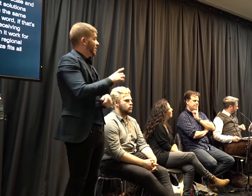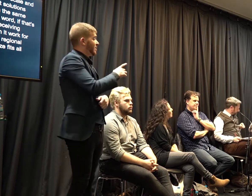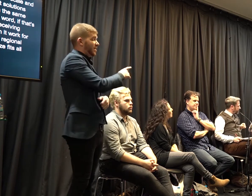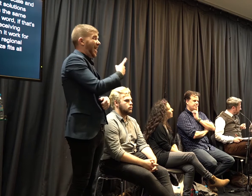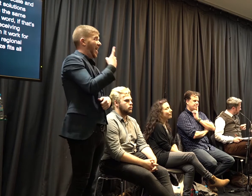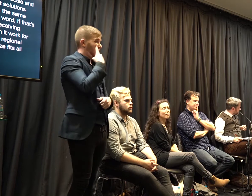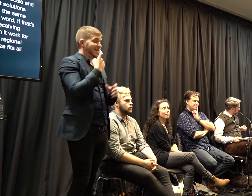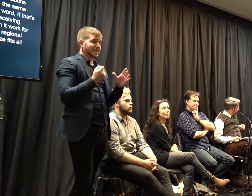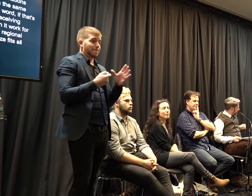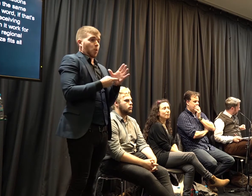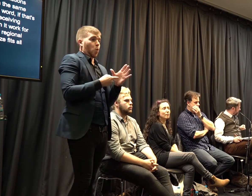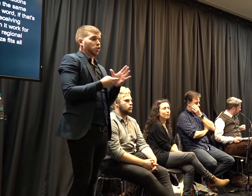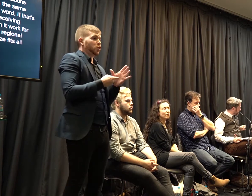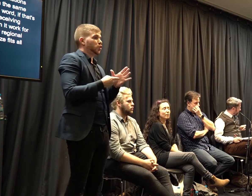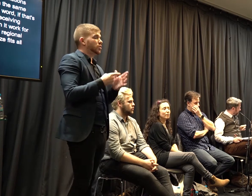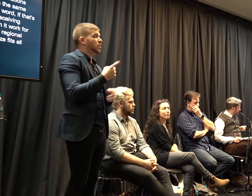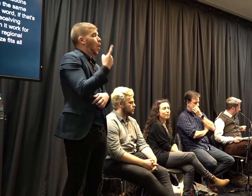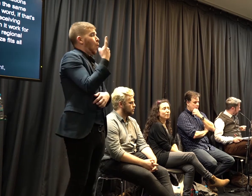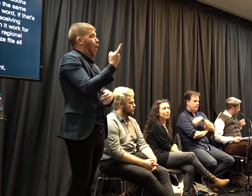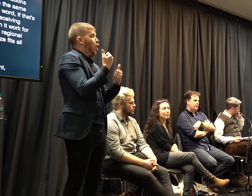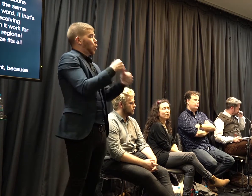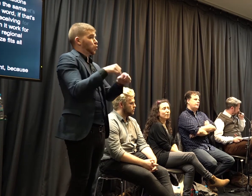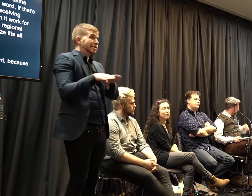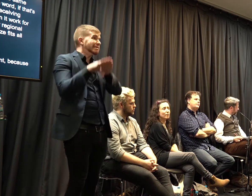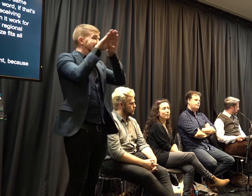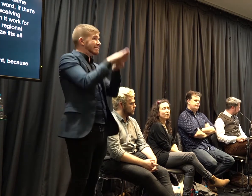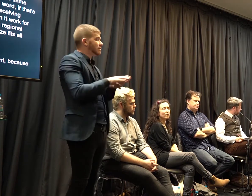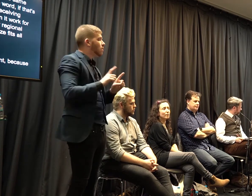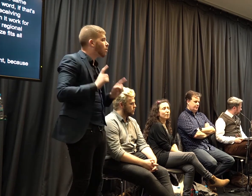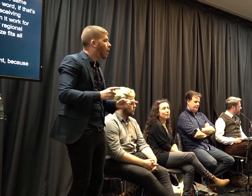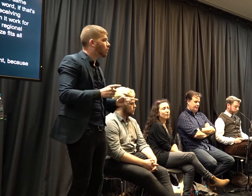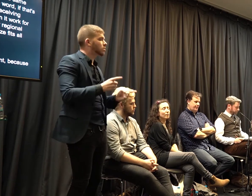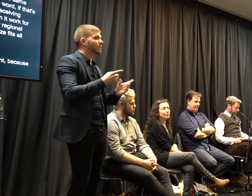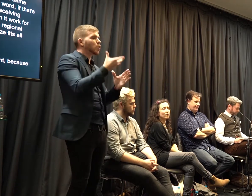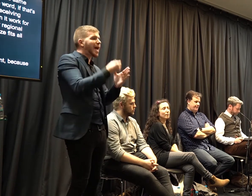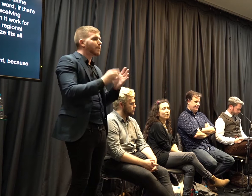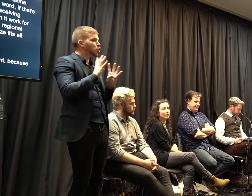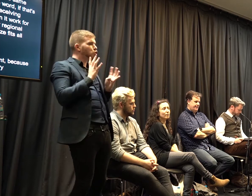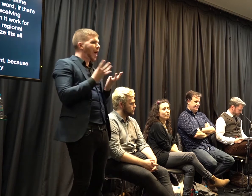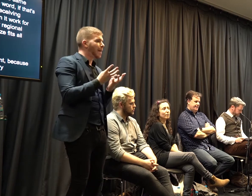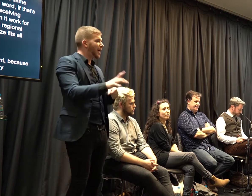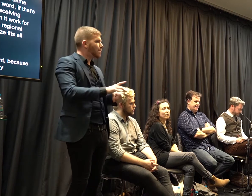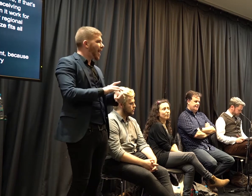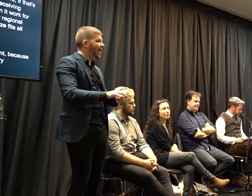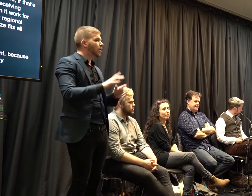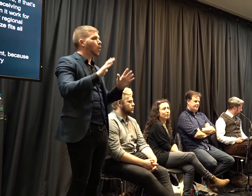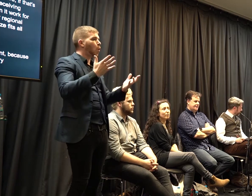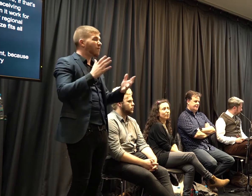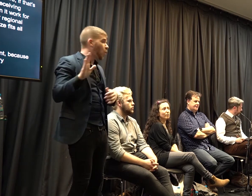really important, because there isn't a one-size-fits-all solution for every Shakespeare play, or for every play in the English